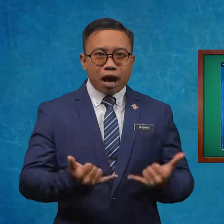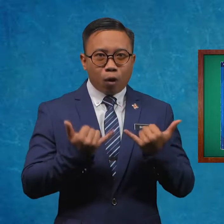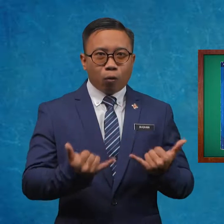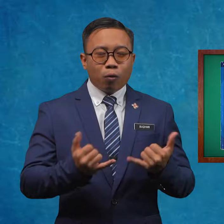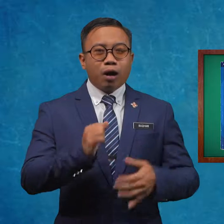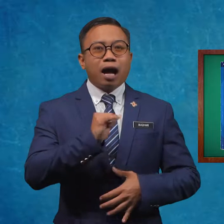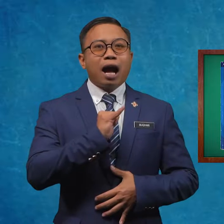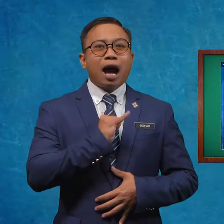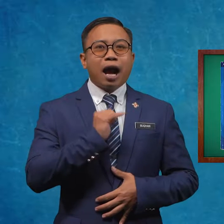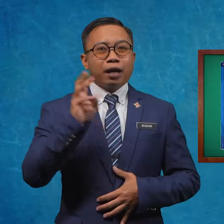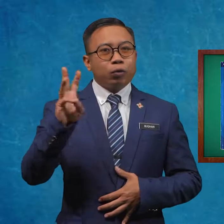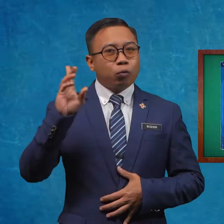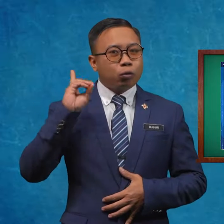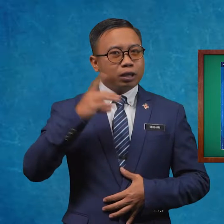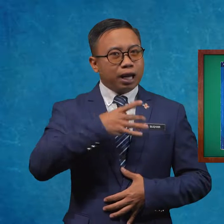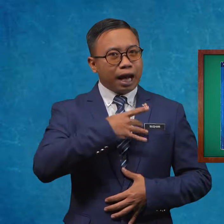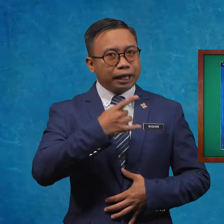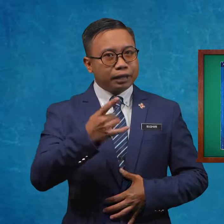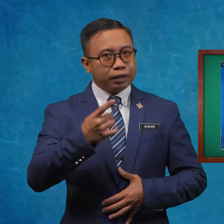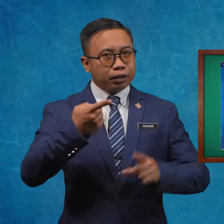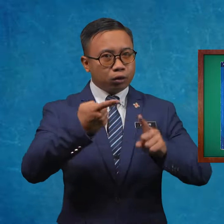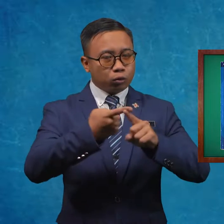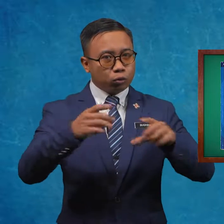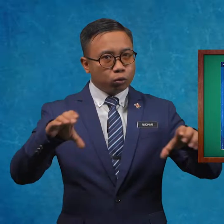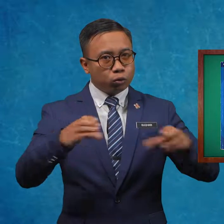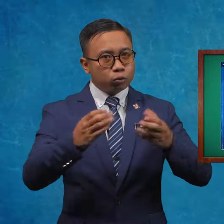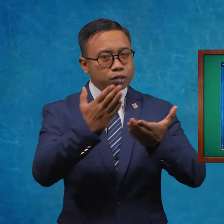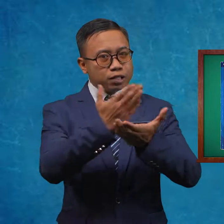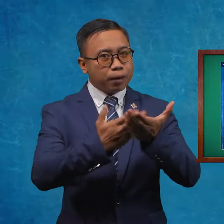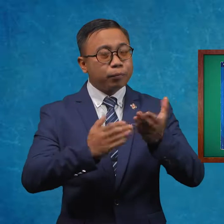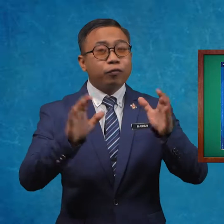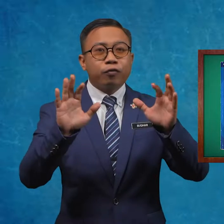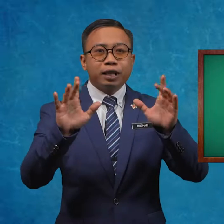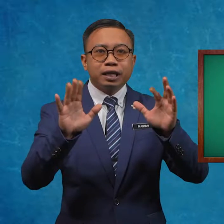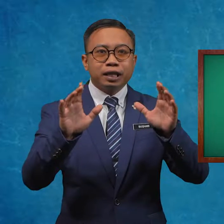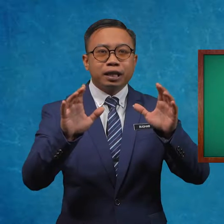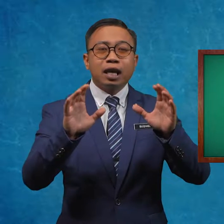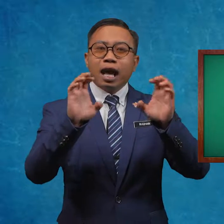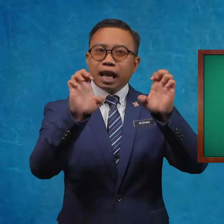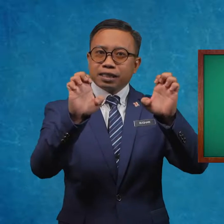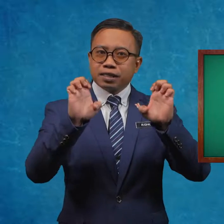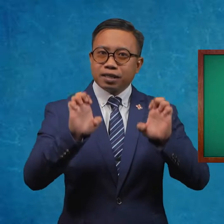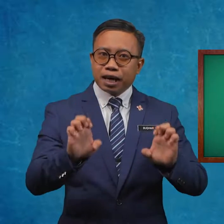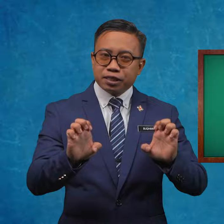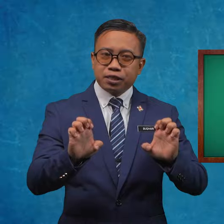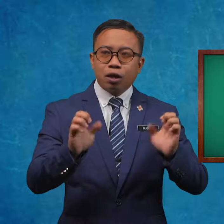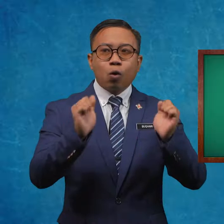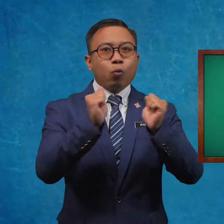Now, I would like to do some finger exercise